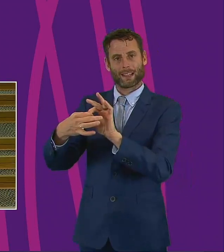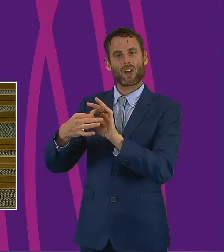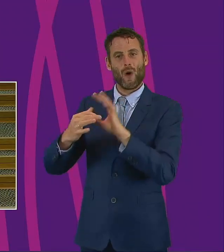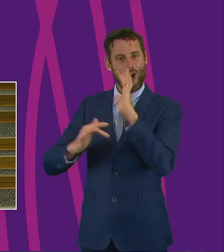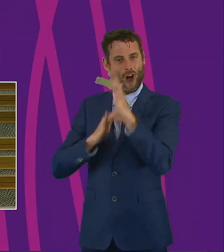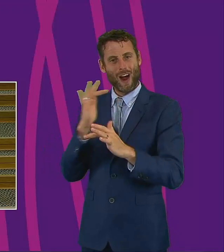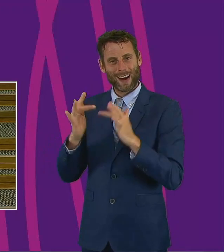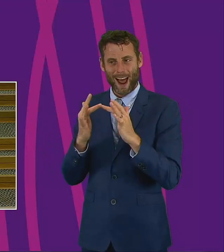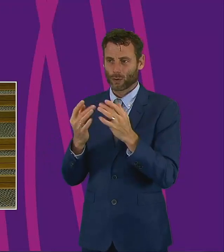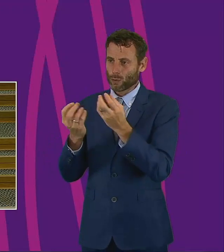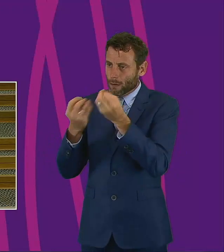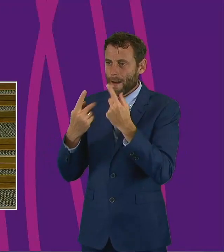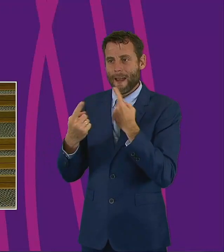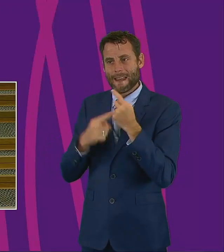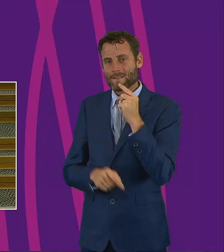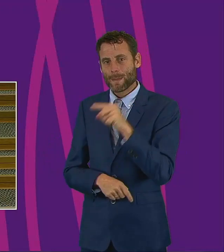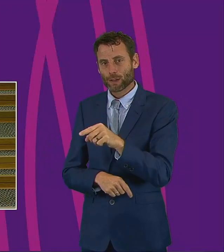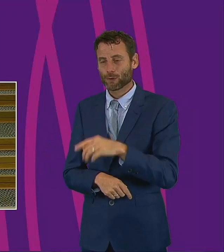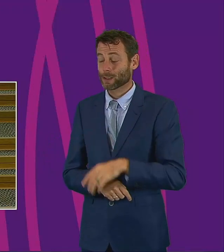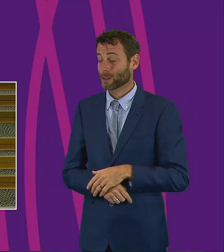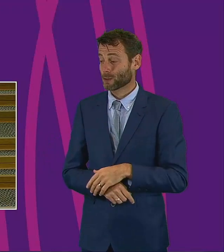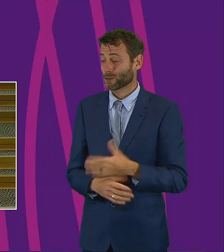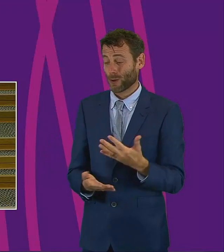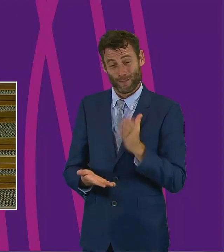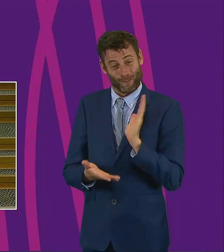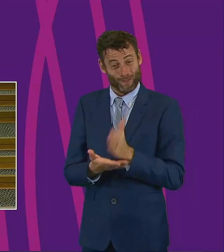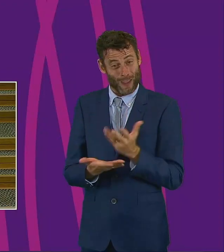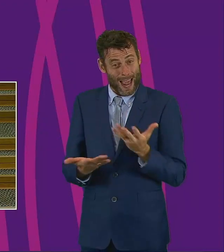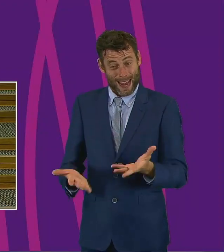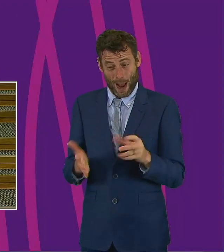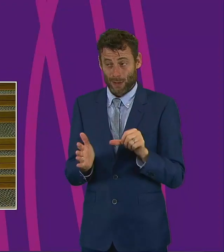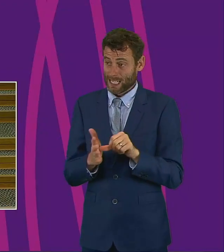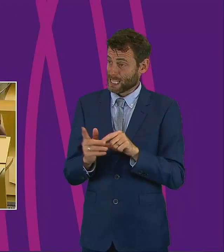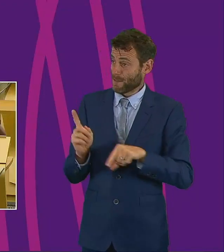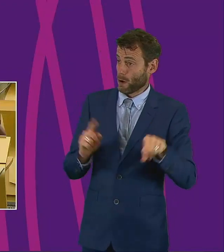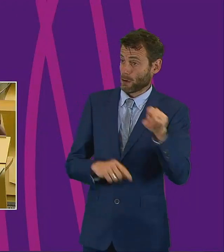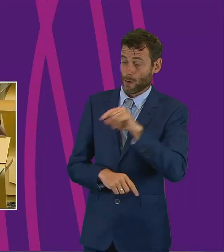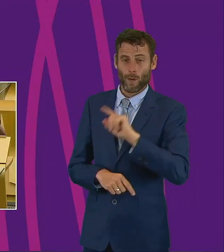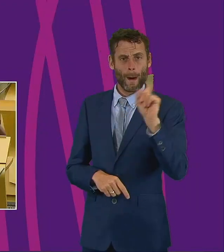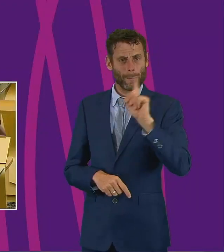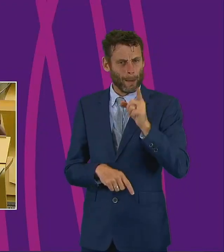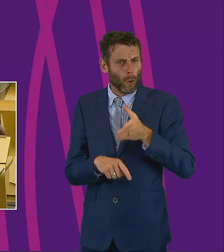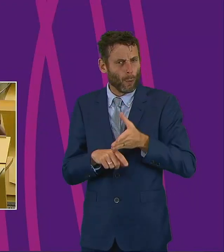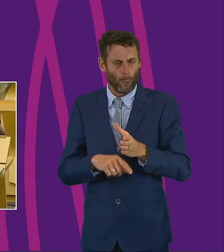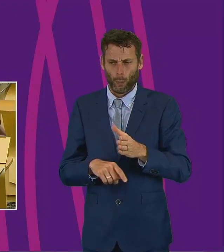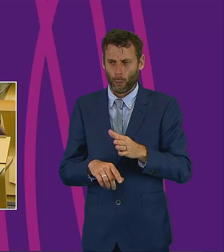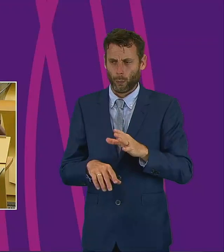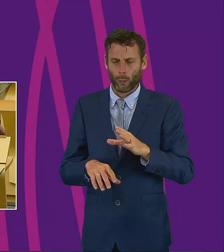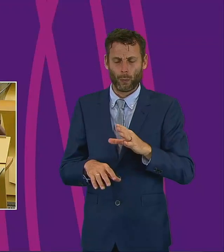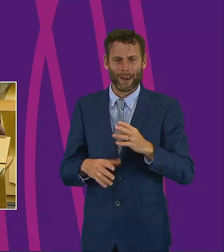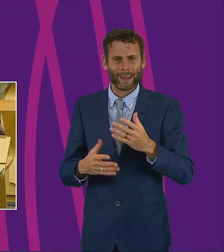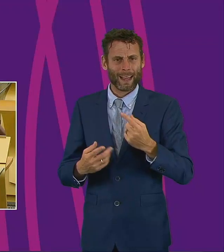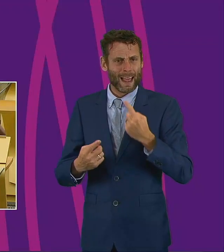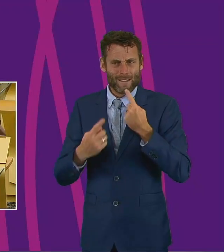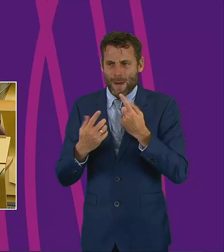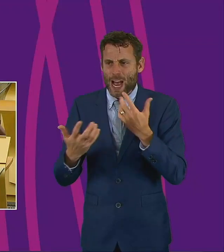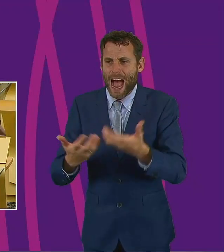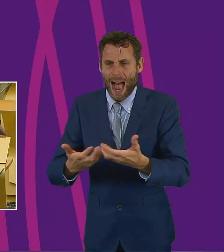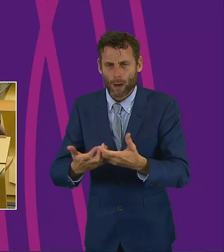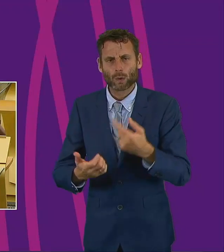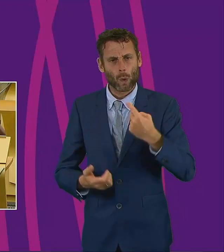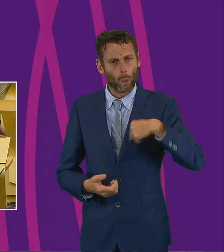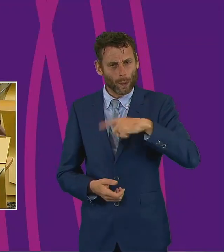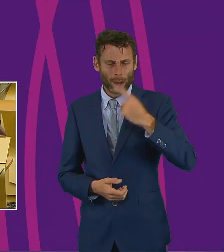that it is more difficult for people who have disabilities for all of the reasons that have been set out. So we'll consider all possible